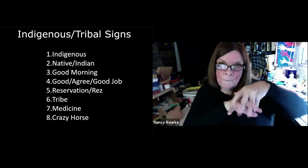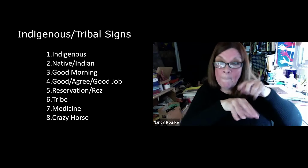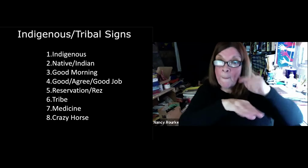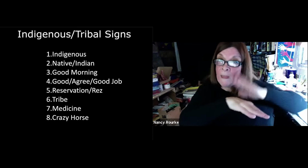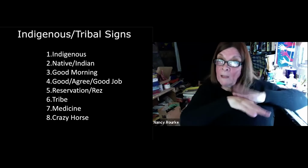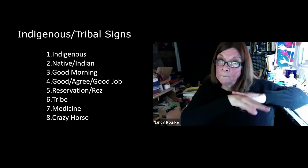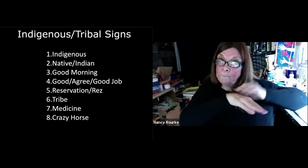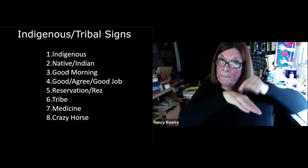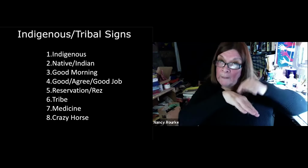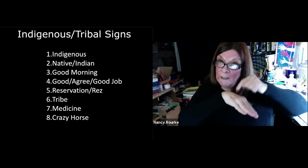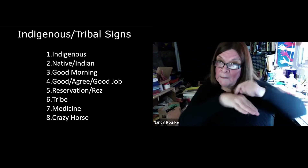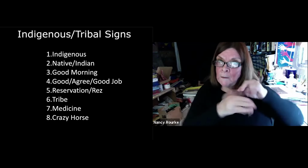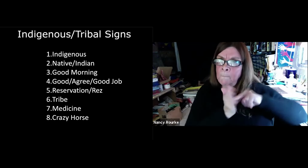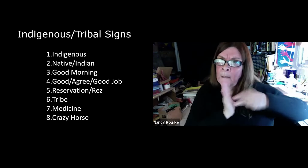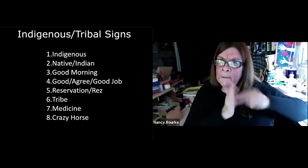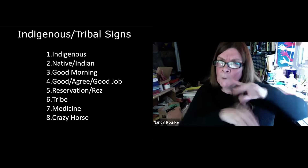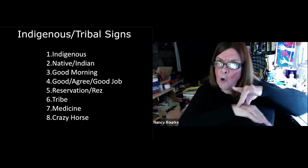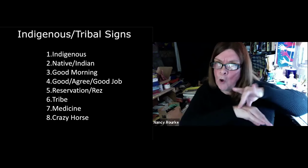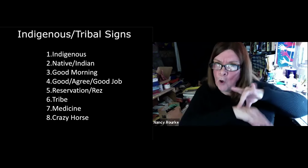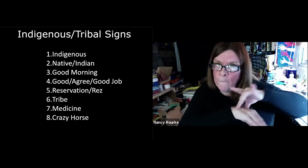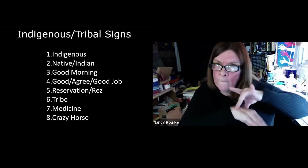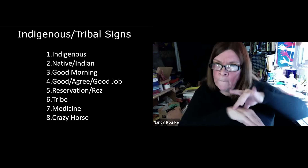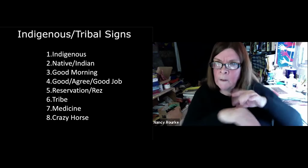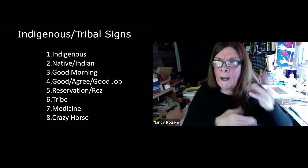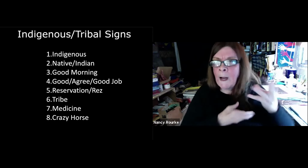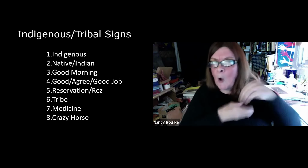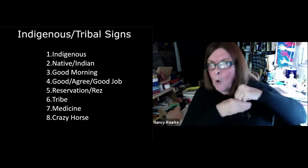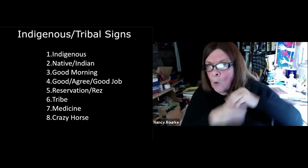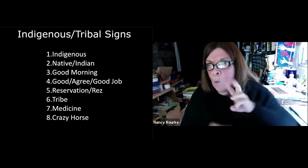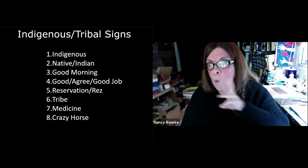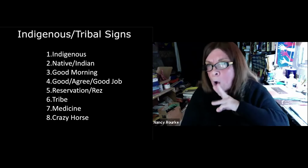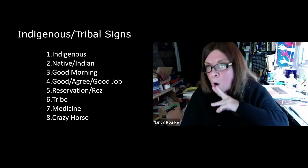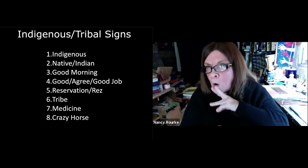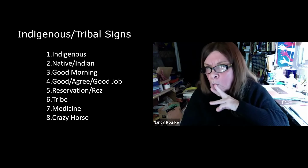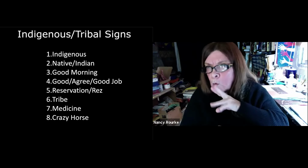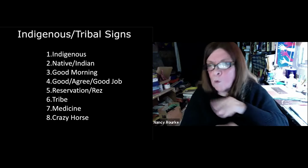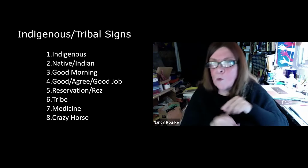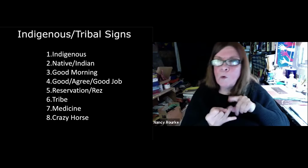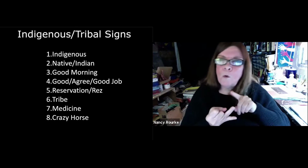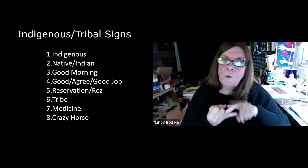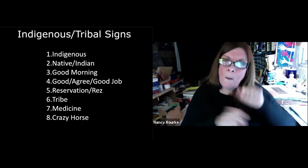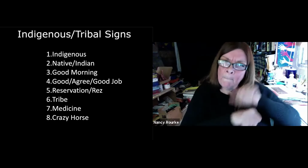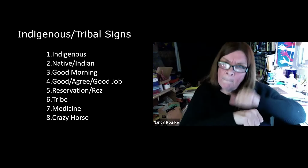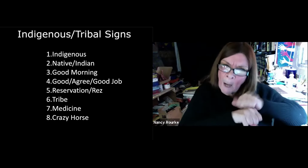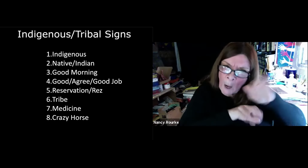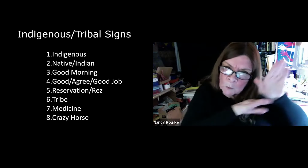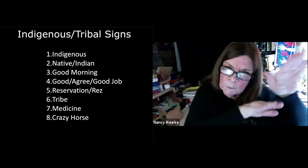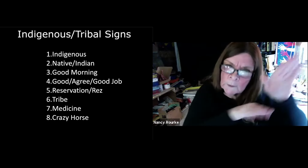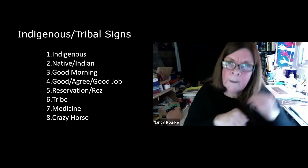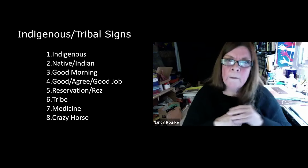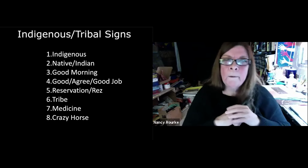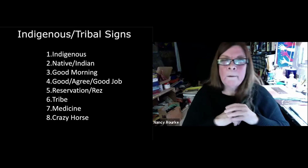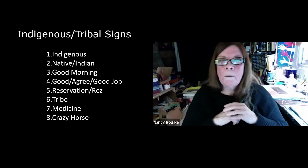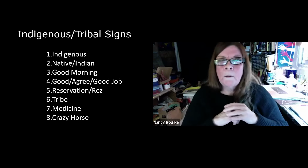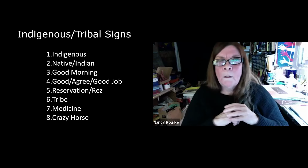Okay, place one hand on top of the other, and then sink your fingers into your hand. Now, the base hand